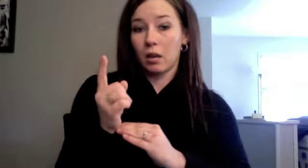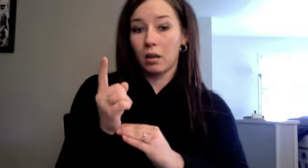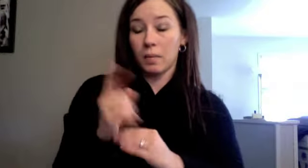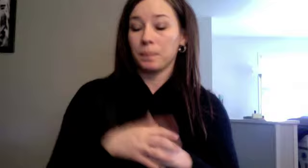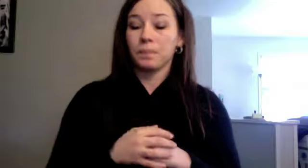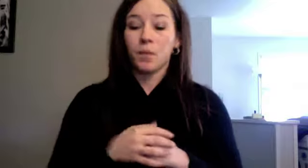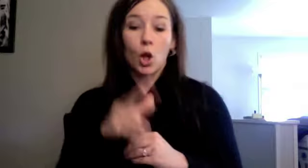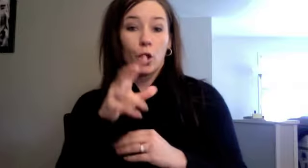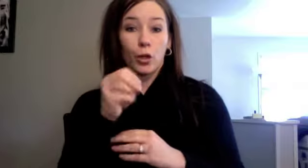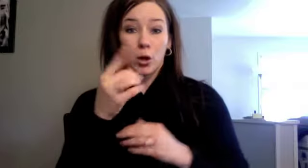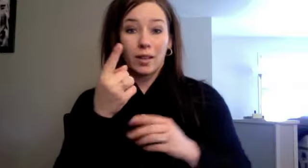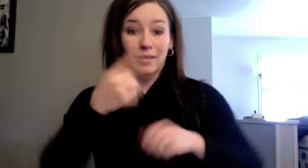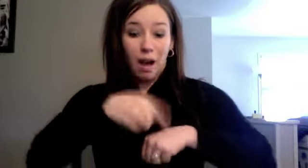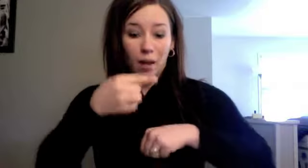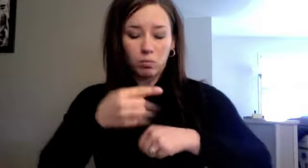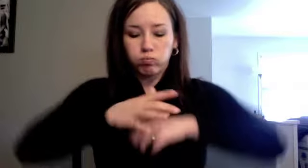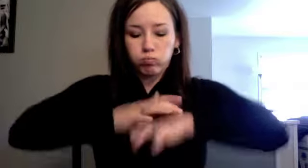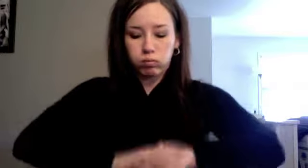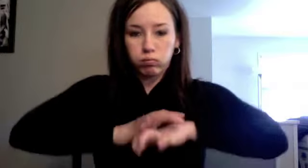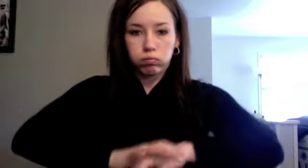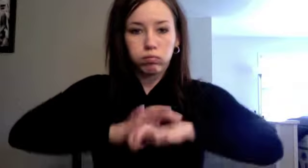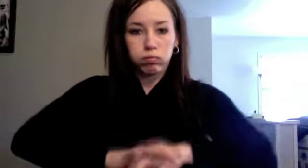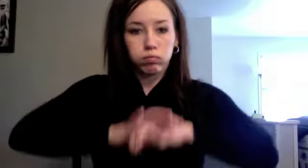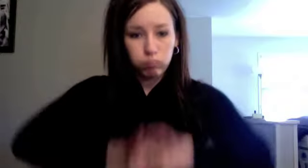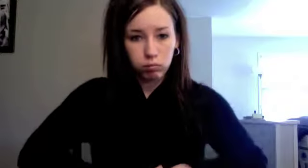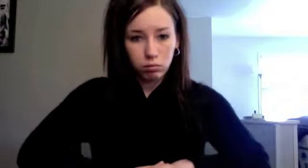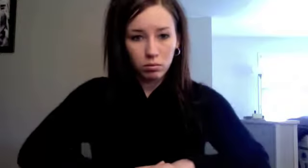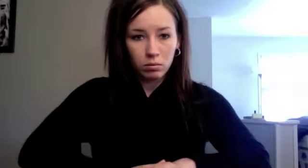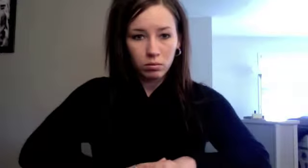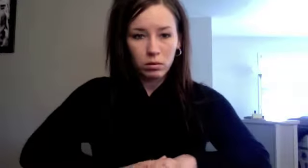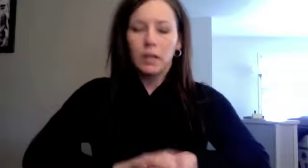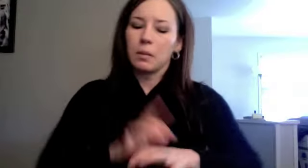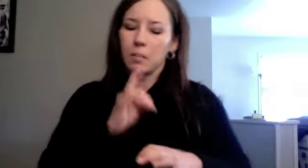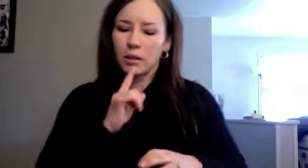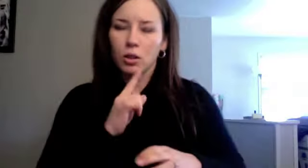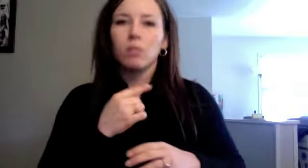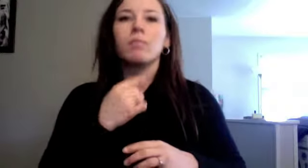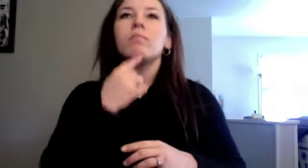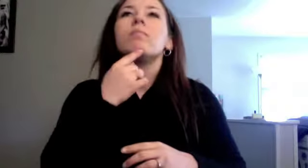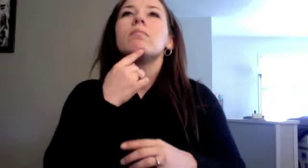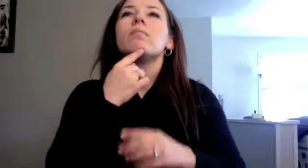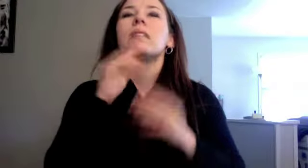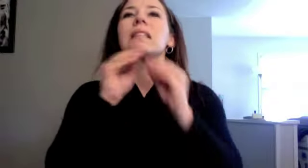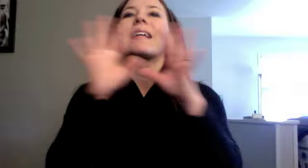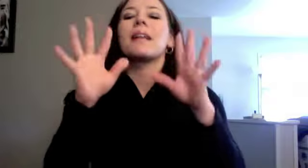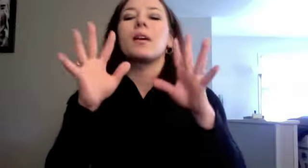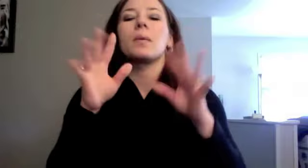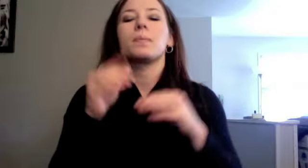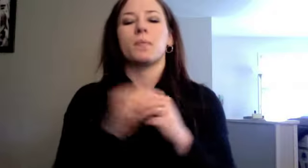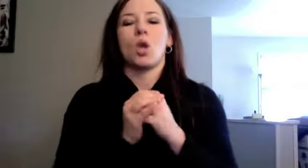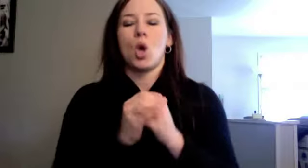are given, check that the casualty's airway is clear. Next, 2 rescue breaths should be delivered.